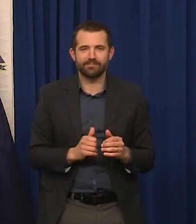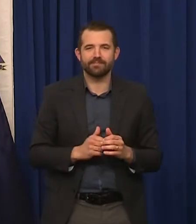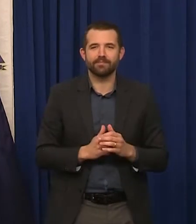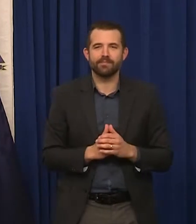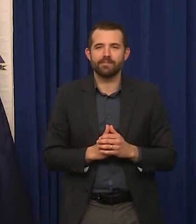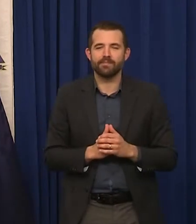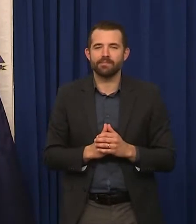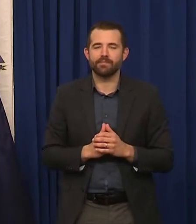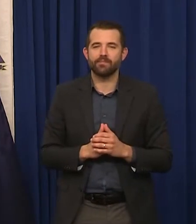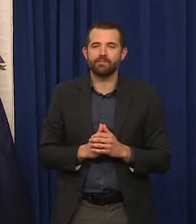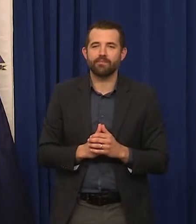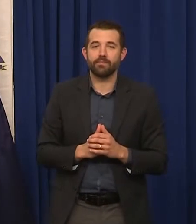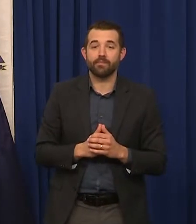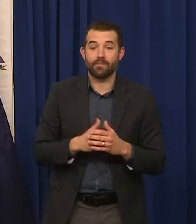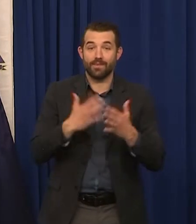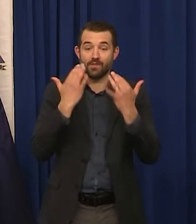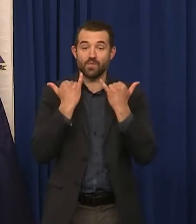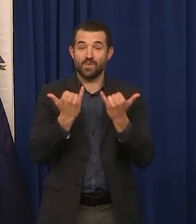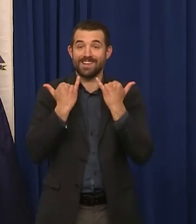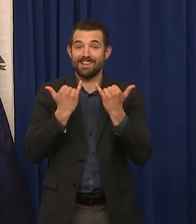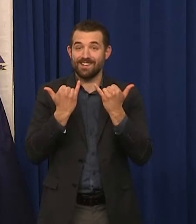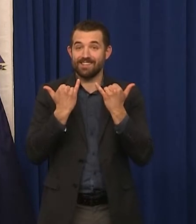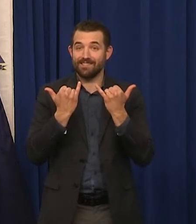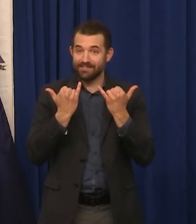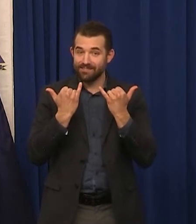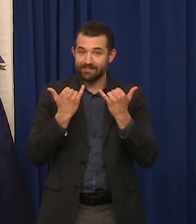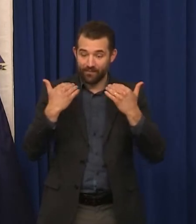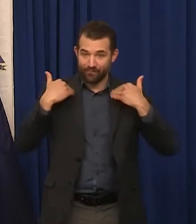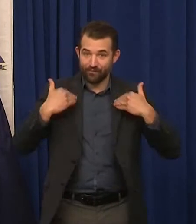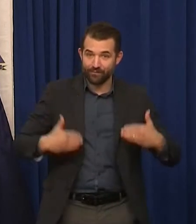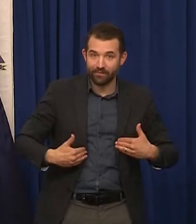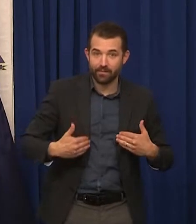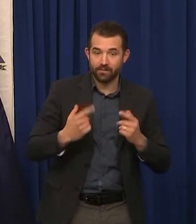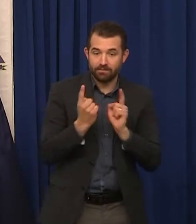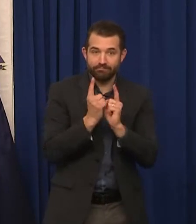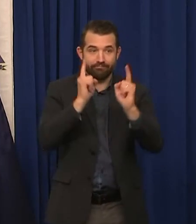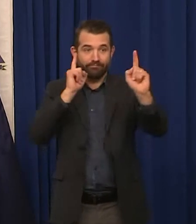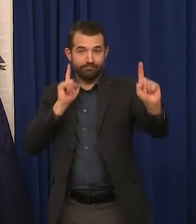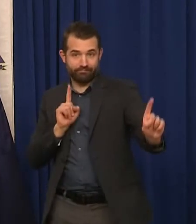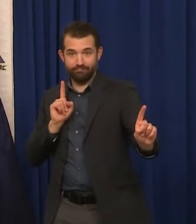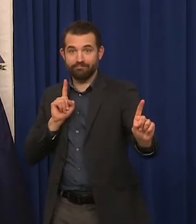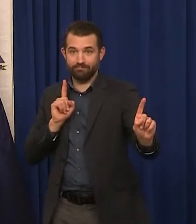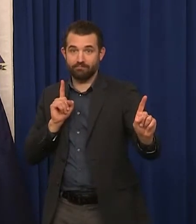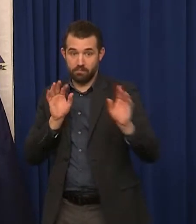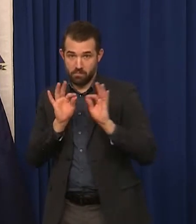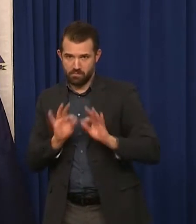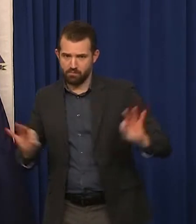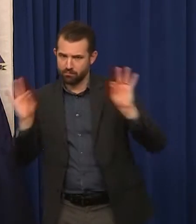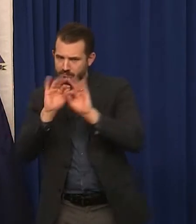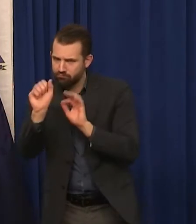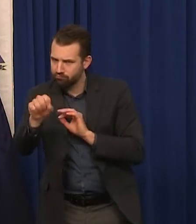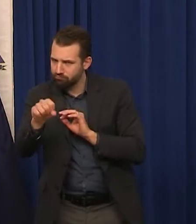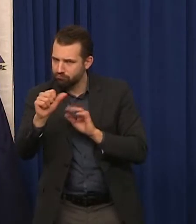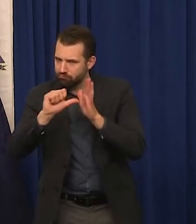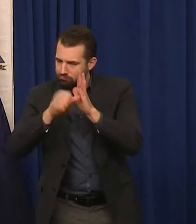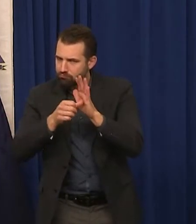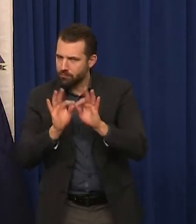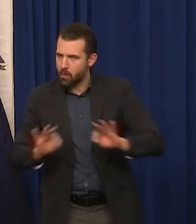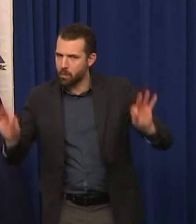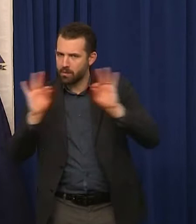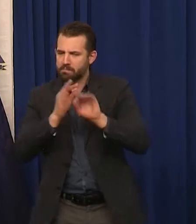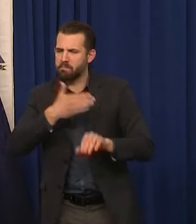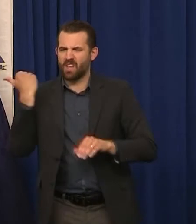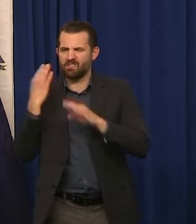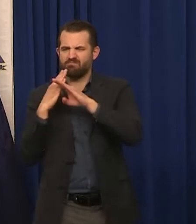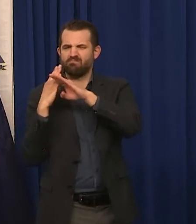Even though we're in this era where physical distancing is critical, even though we know it's one of the best ways to prevent the spread